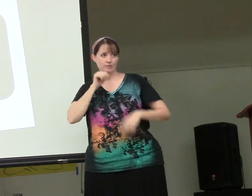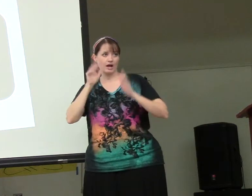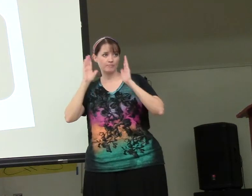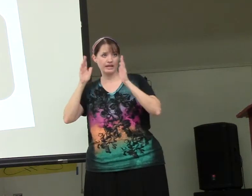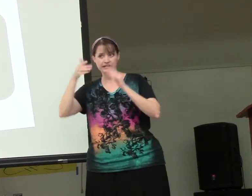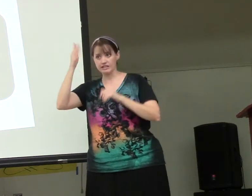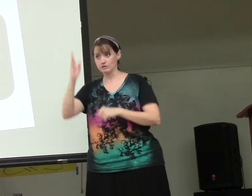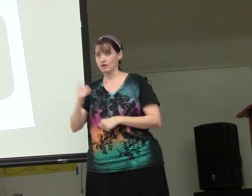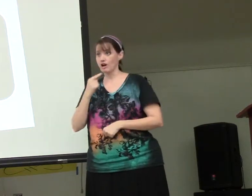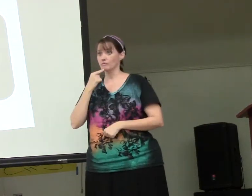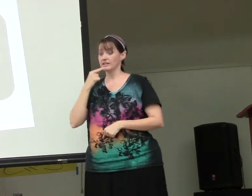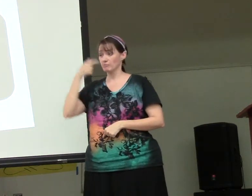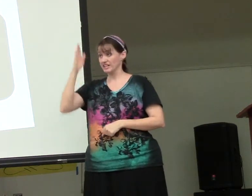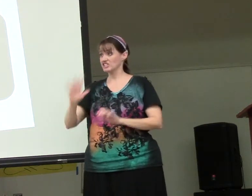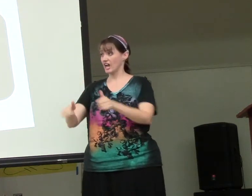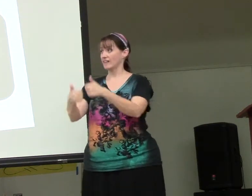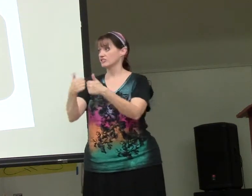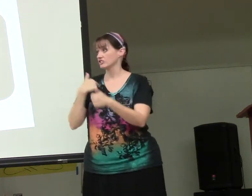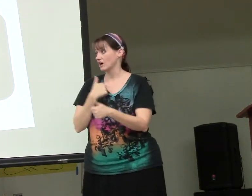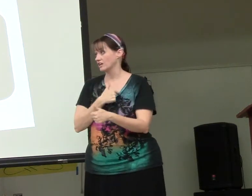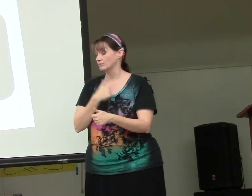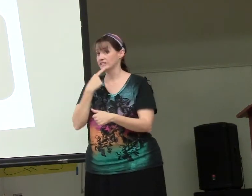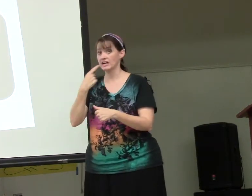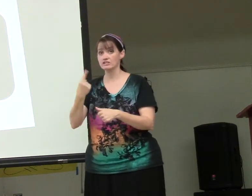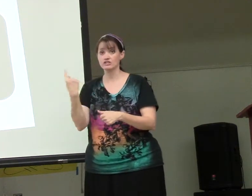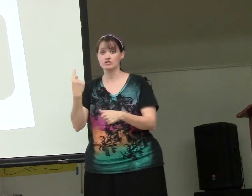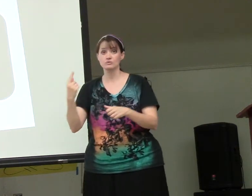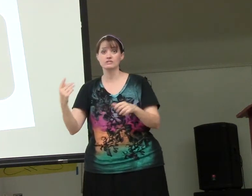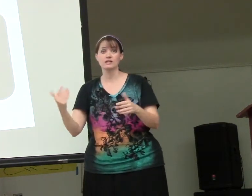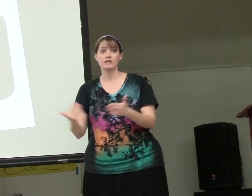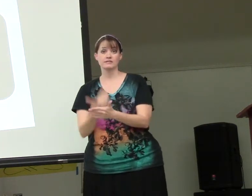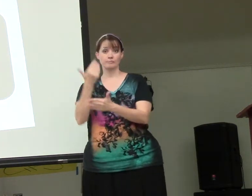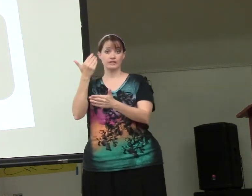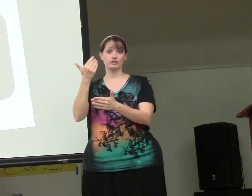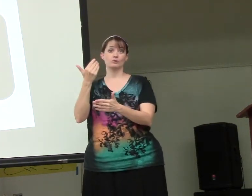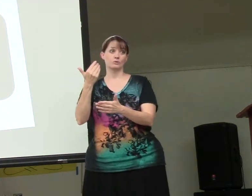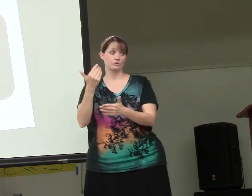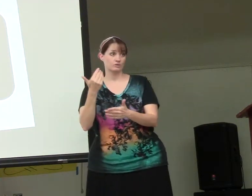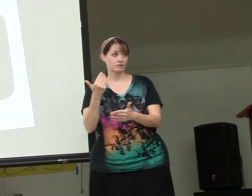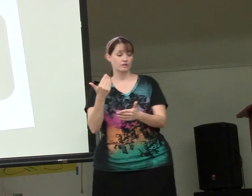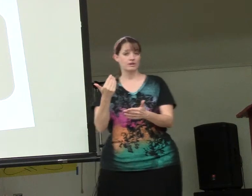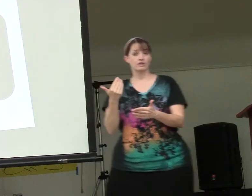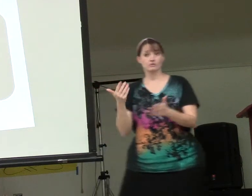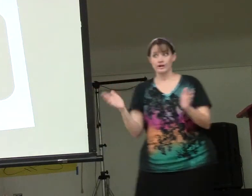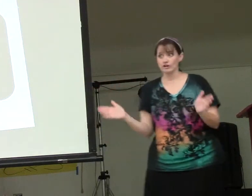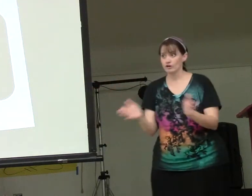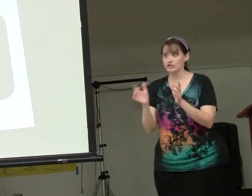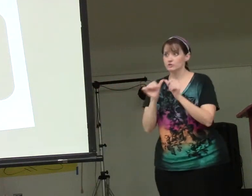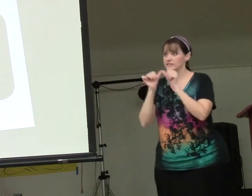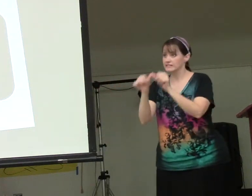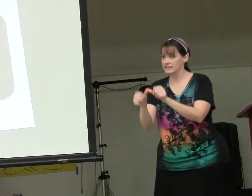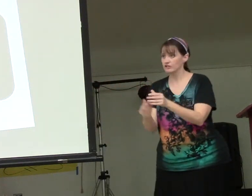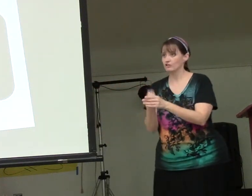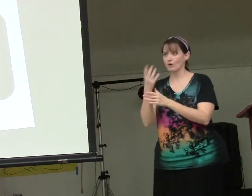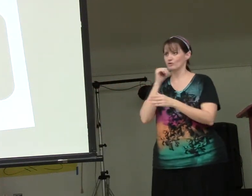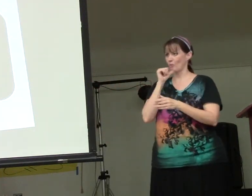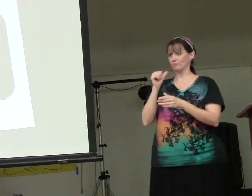We're not paying attention to what God, when he challenges us, when he tells us to do something new. So I encourage you, continue to grow. Don't